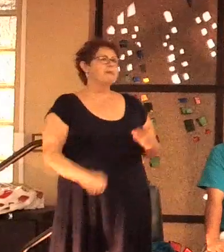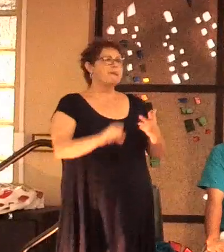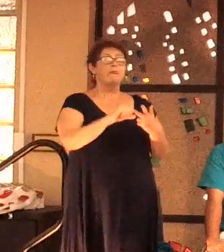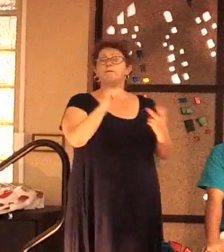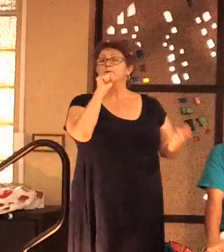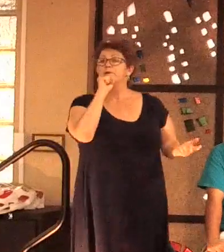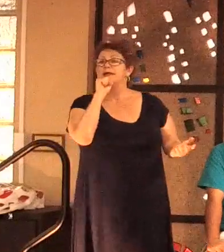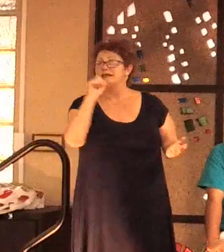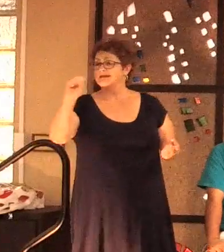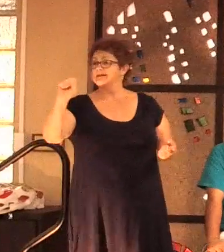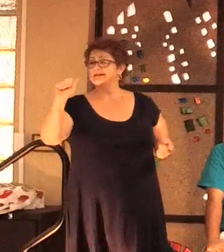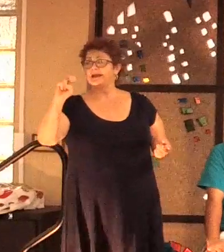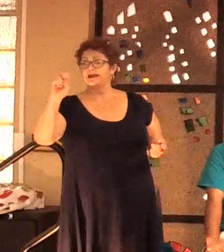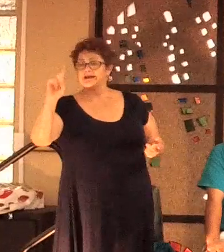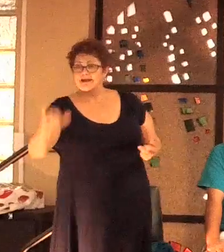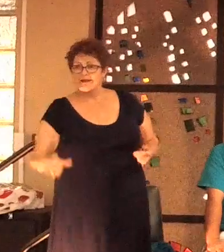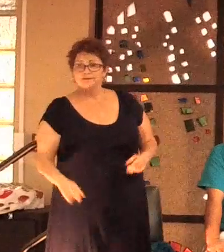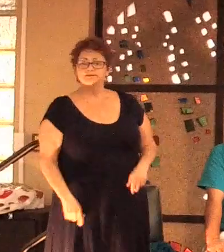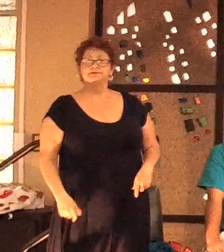Debbie.